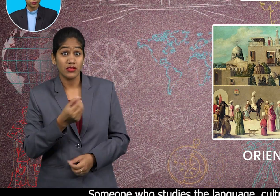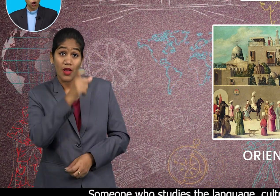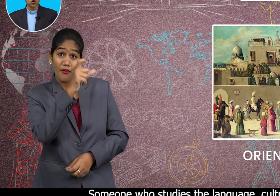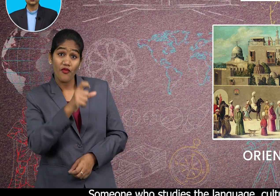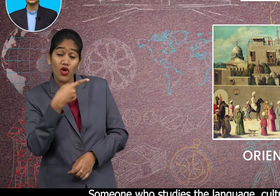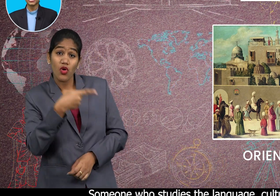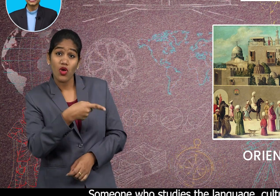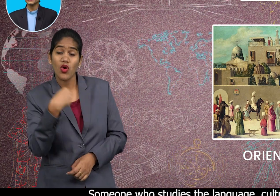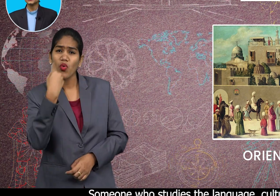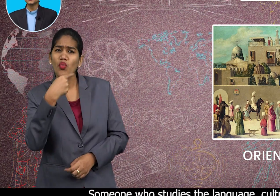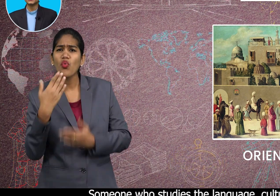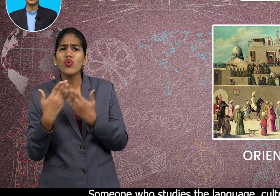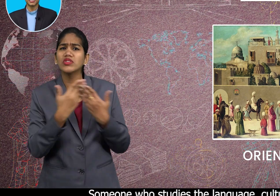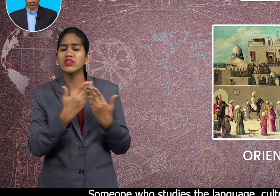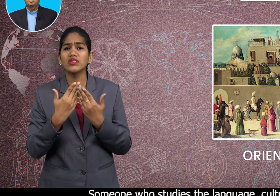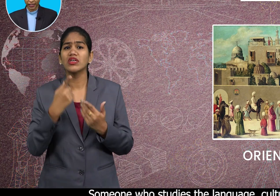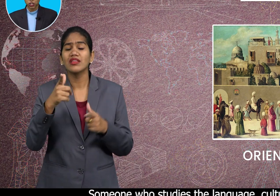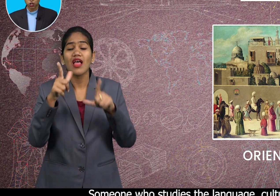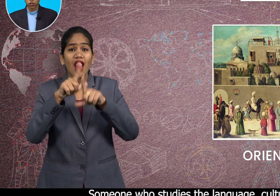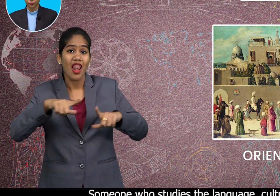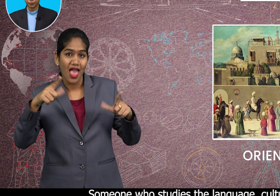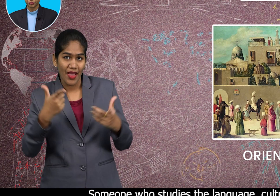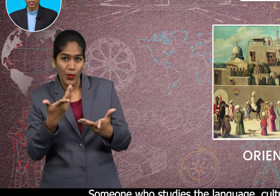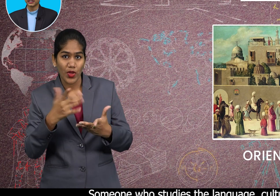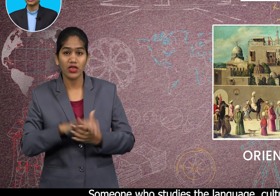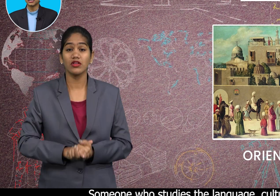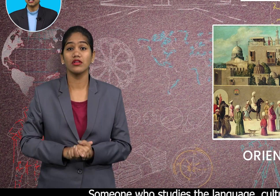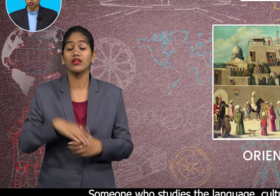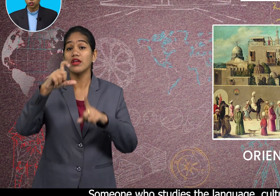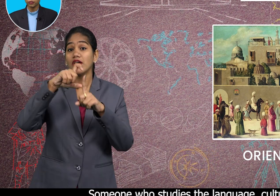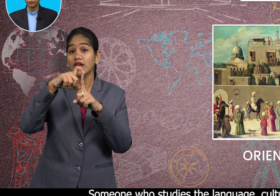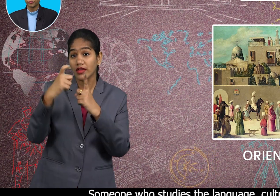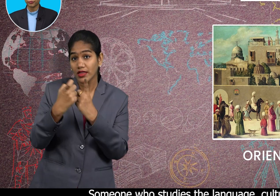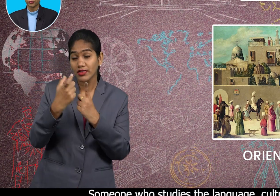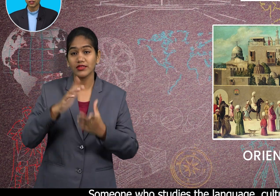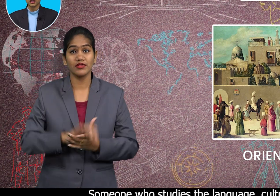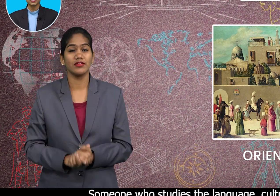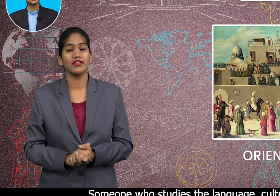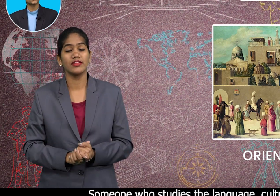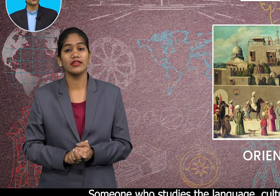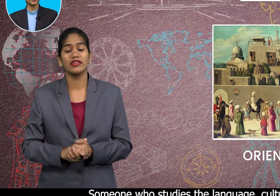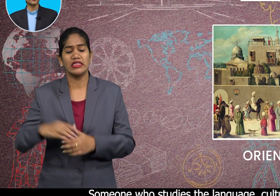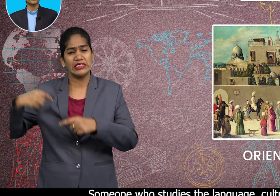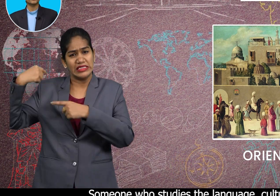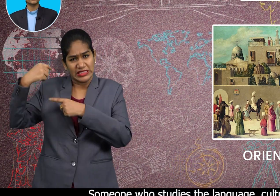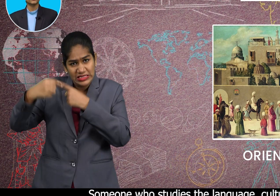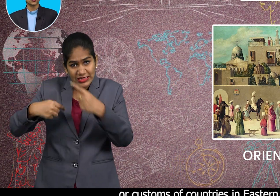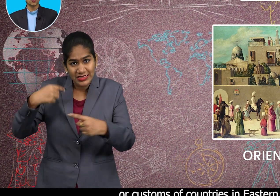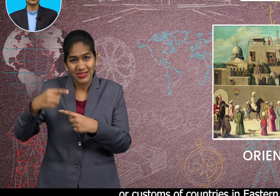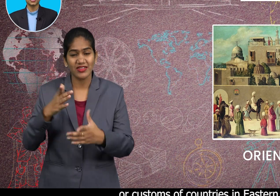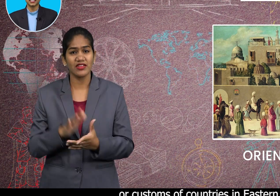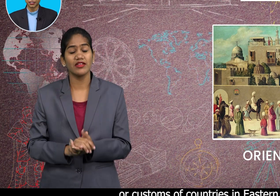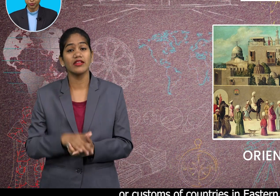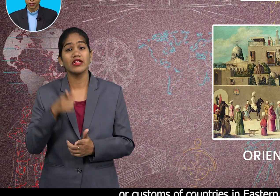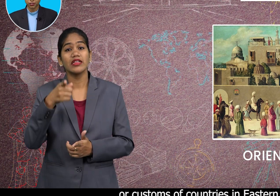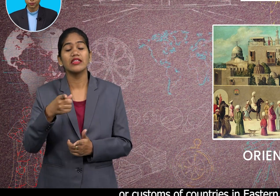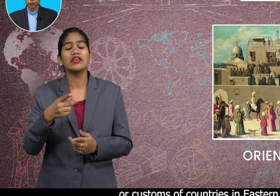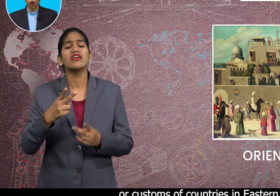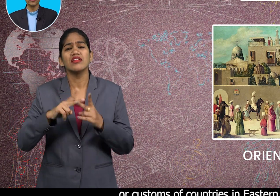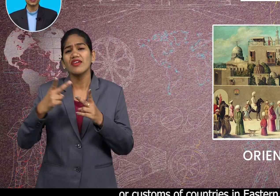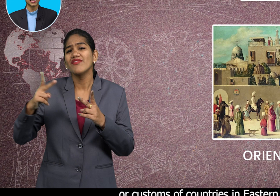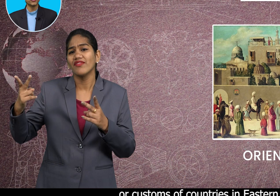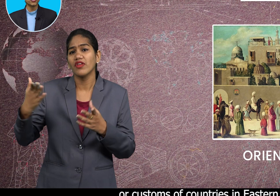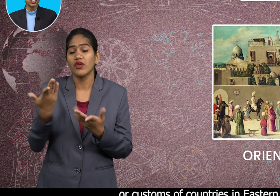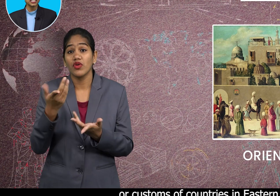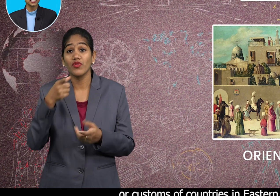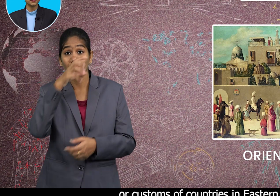someone who studies the language, culture, history or customs